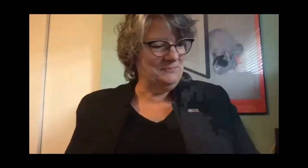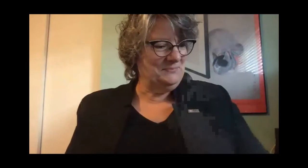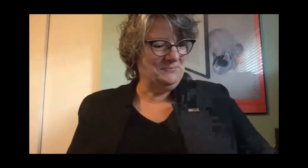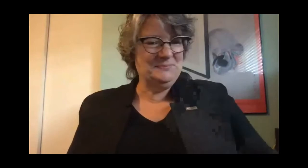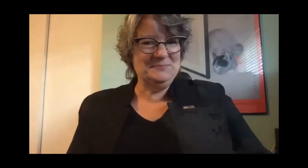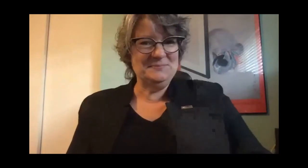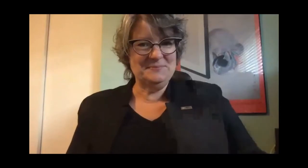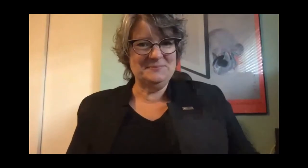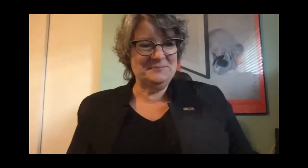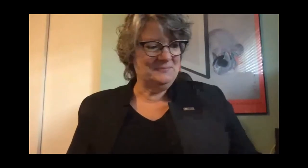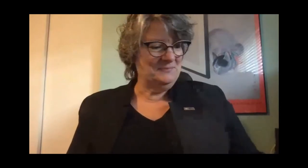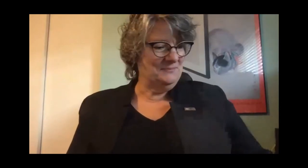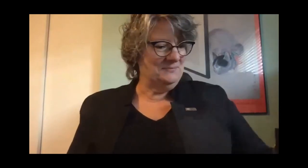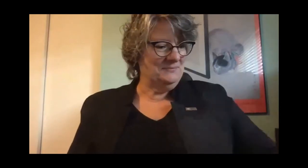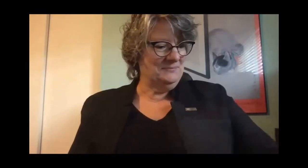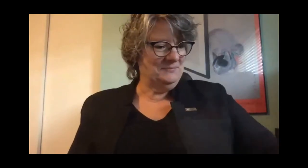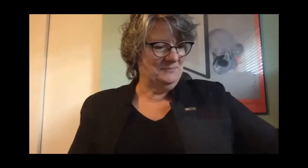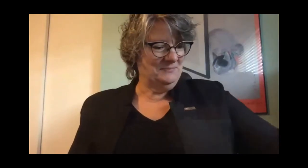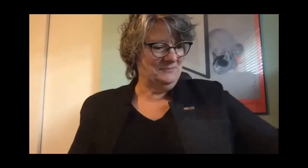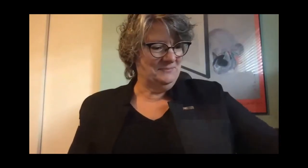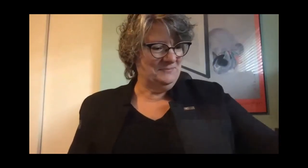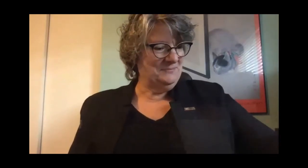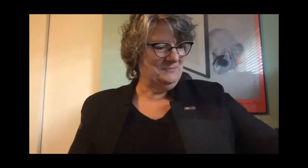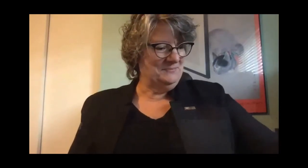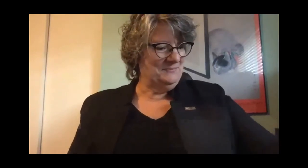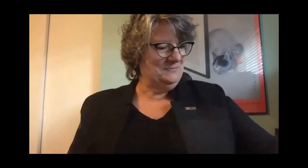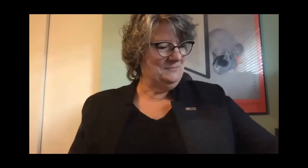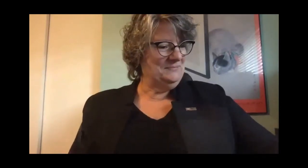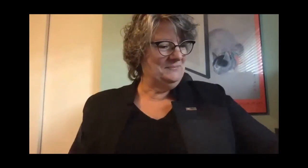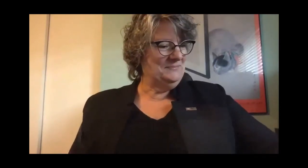So could each of you please start your videos. Start your video.